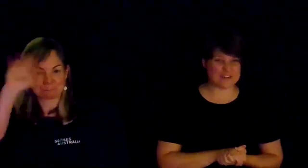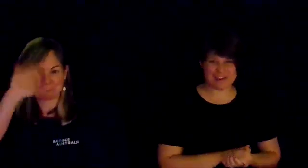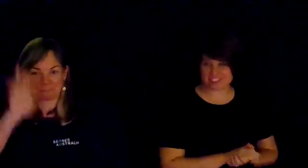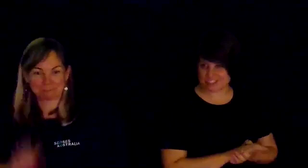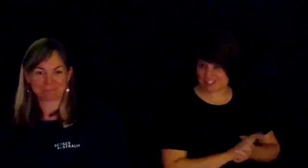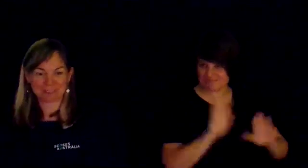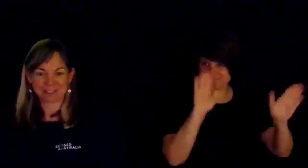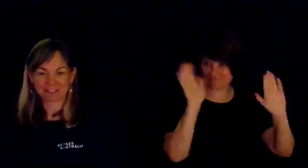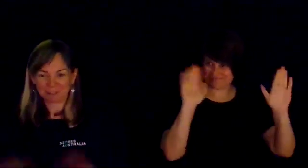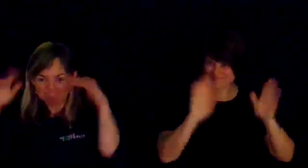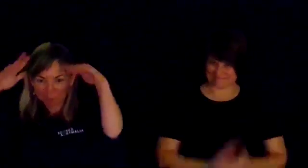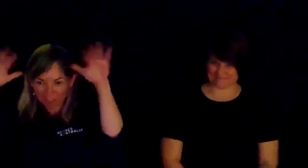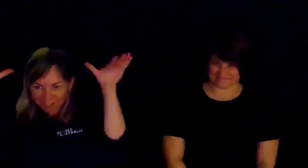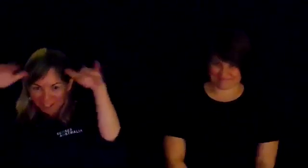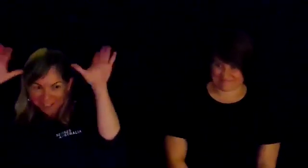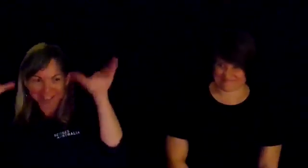Thank you very much.